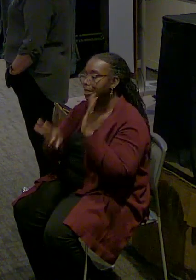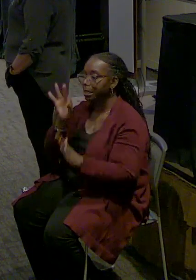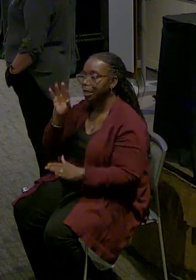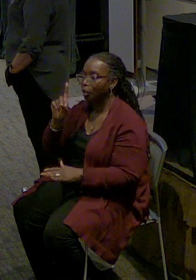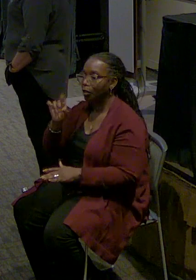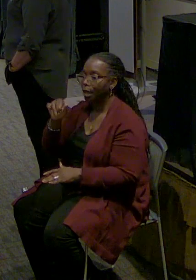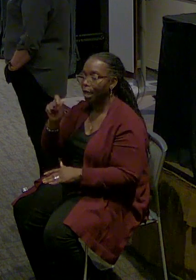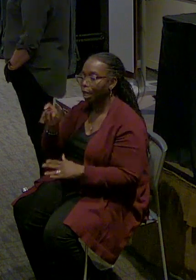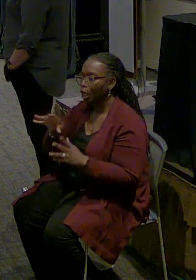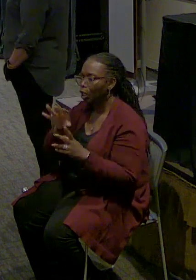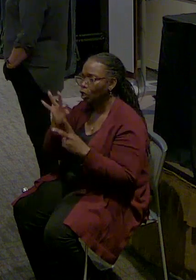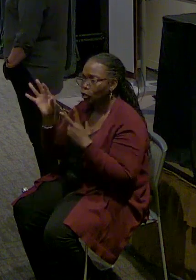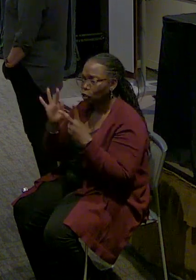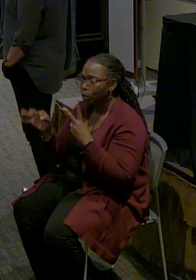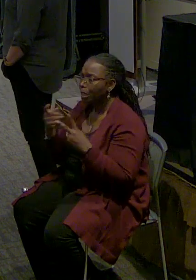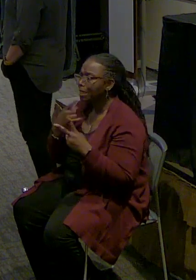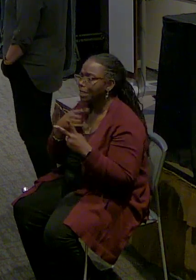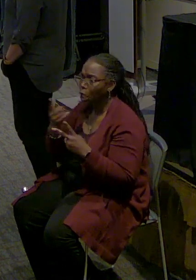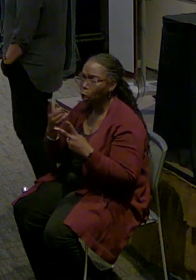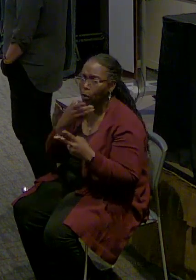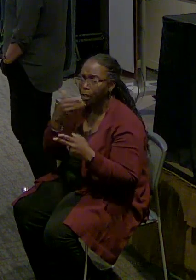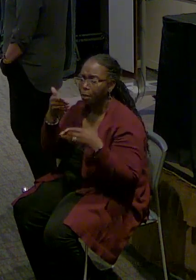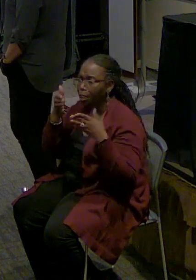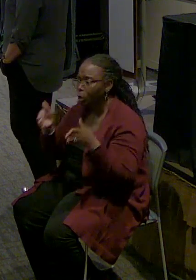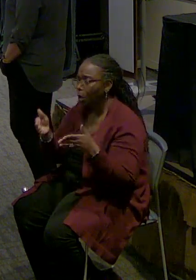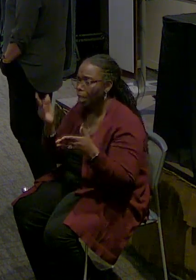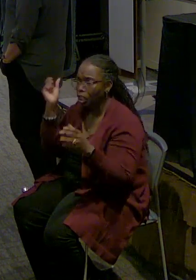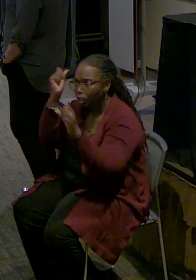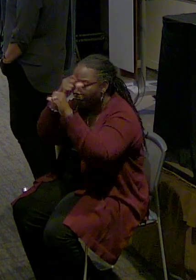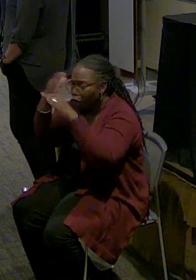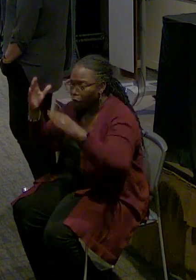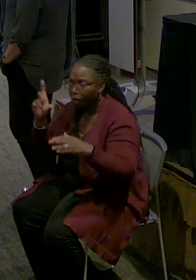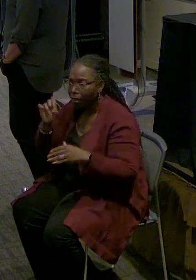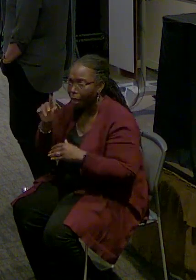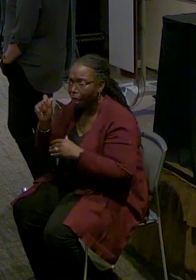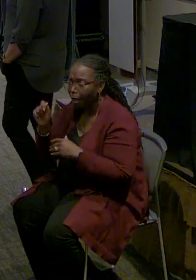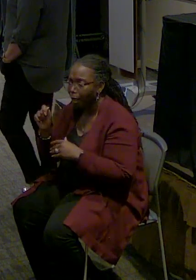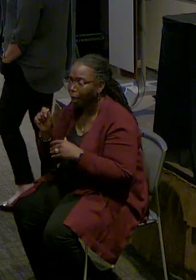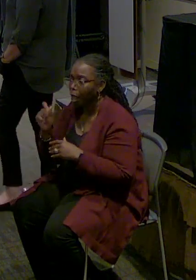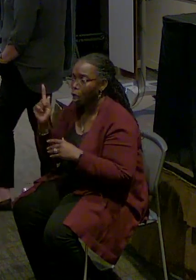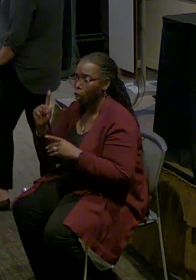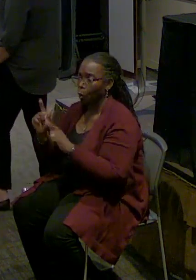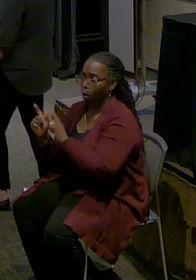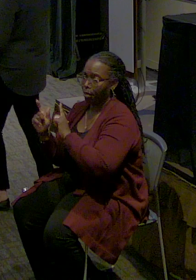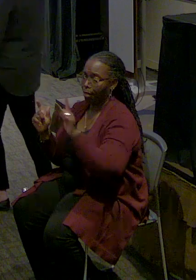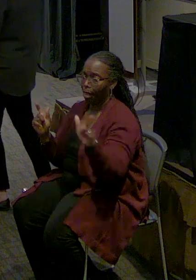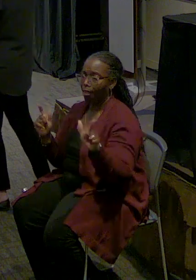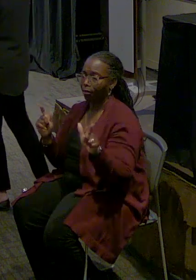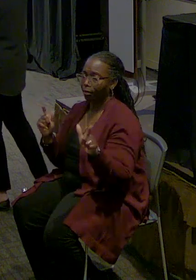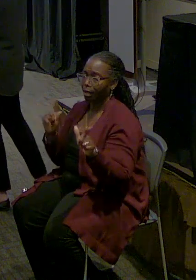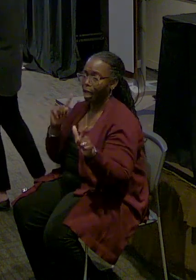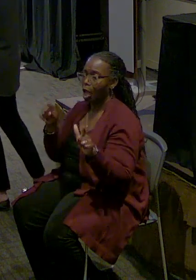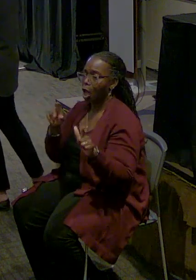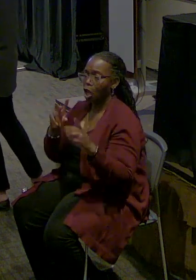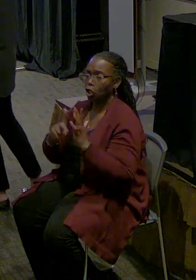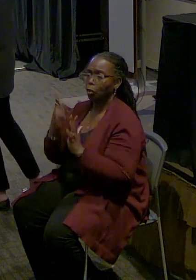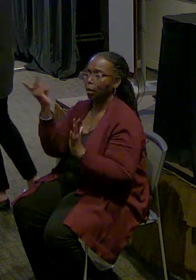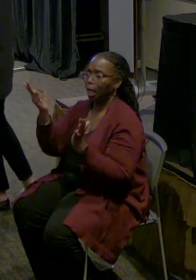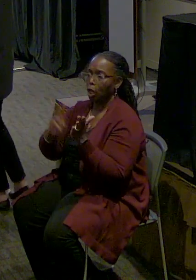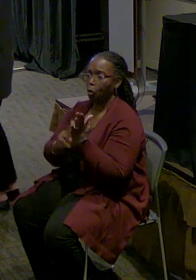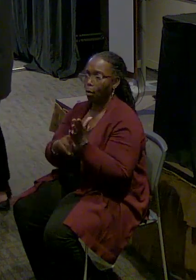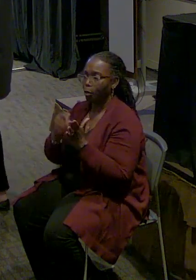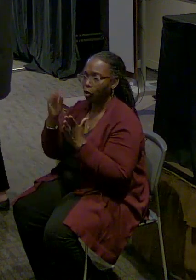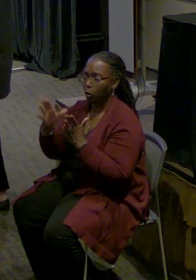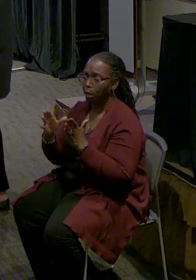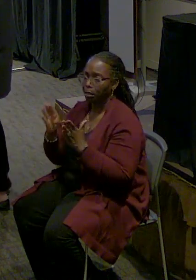can choose. It'll even tell you what's the best way to visualize that data. So the one on the left is just our duplicated enrollment of